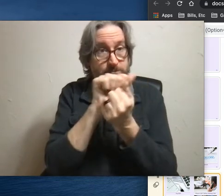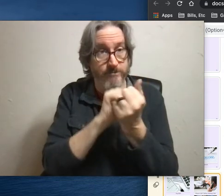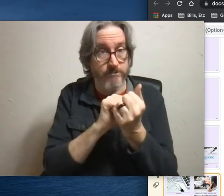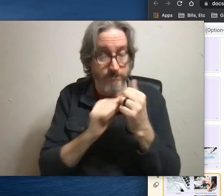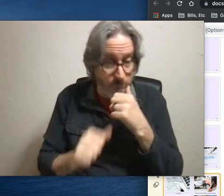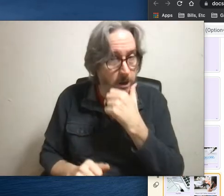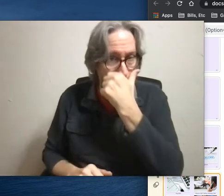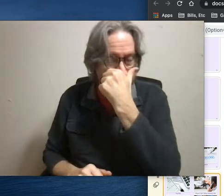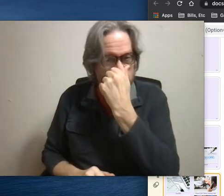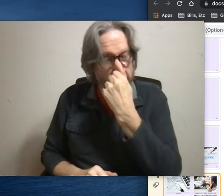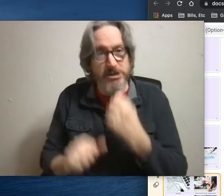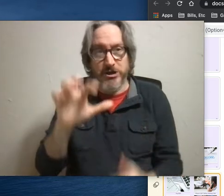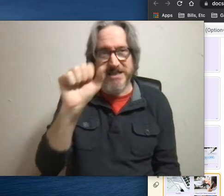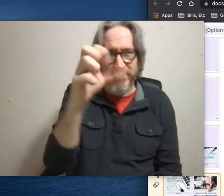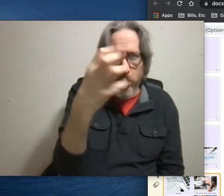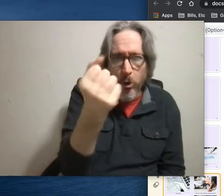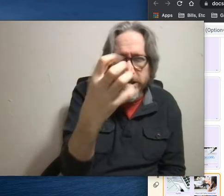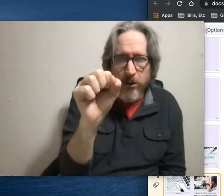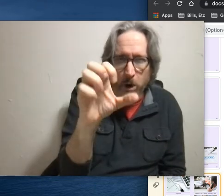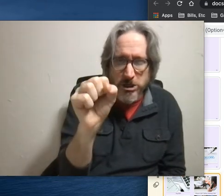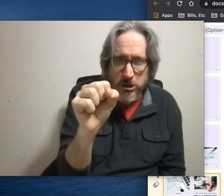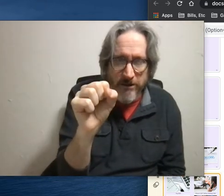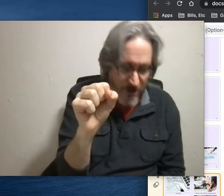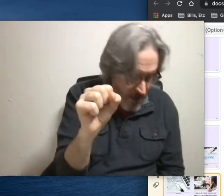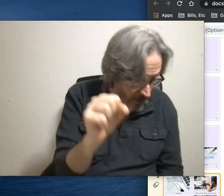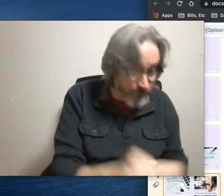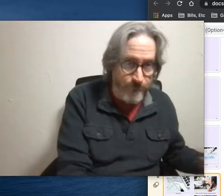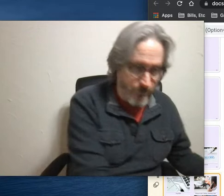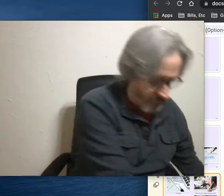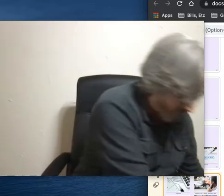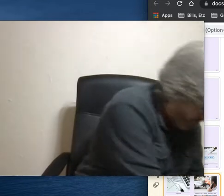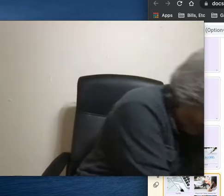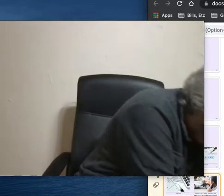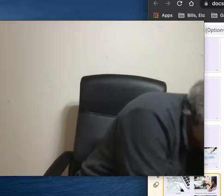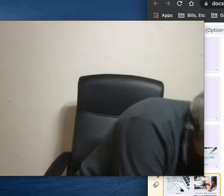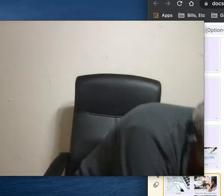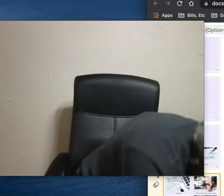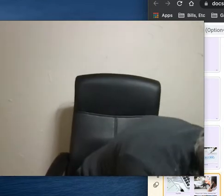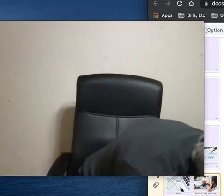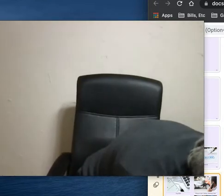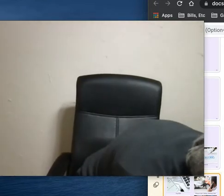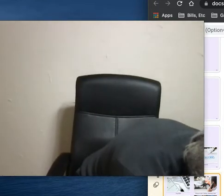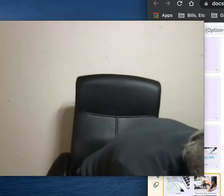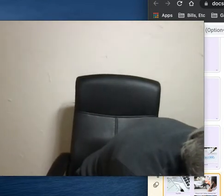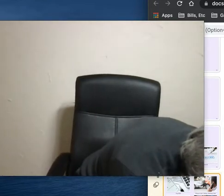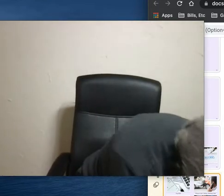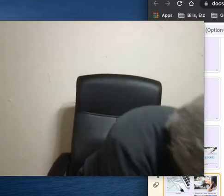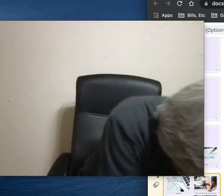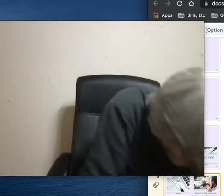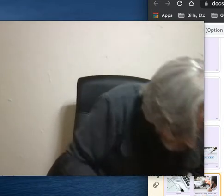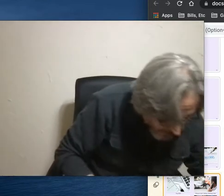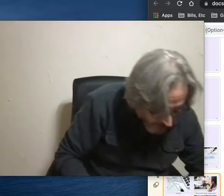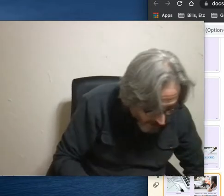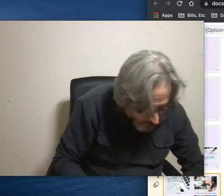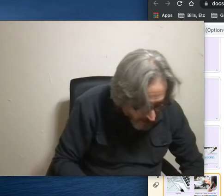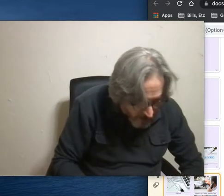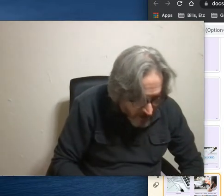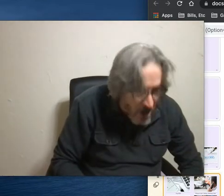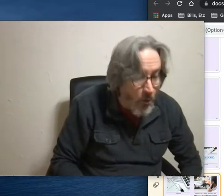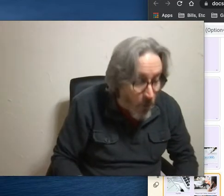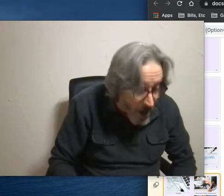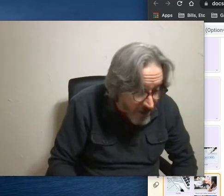washing dishes. Okay. So you can tell if you're holding a washcloth. Here. Do you want to come up? Do you want to come up here or not?